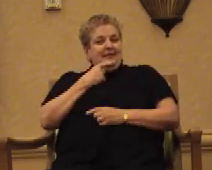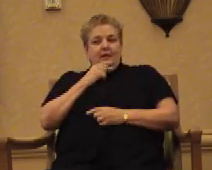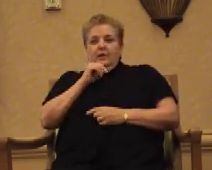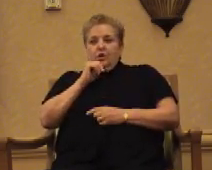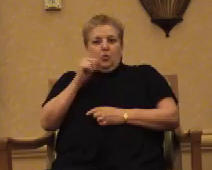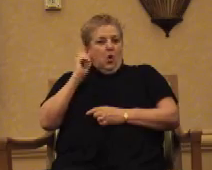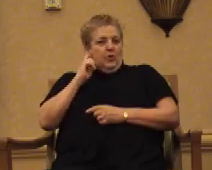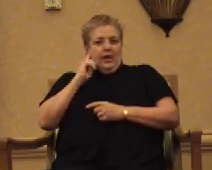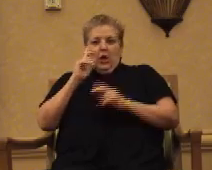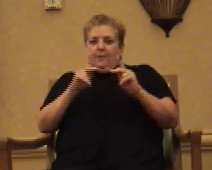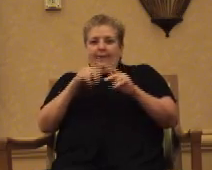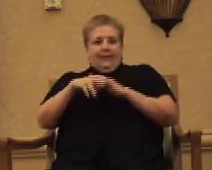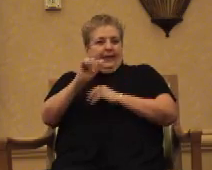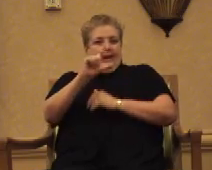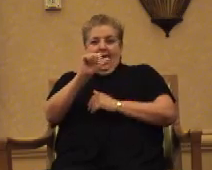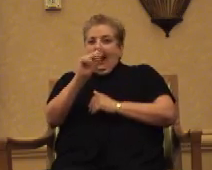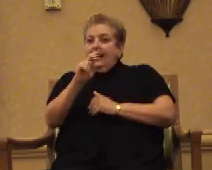Al-Anon meeting.